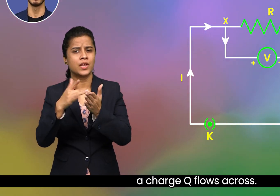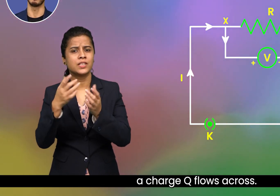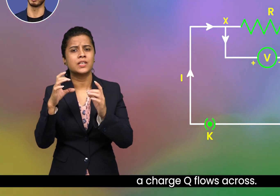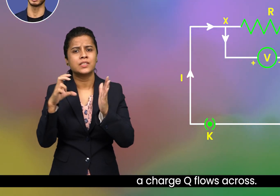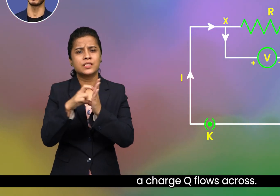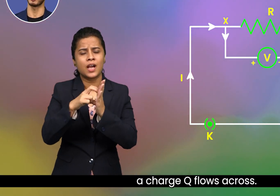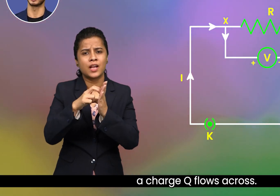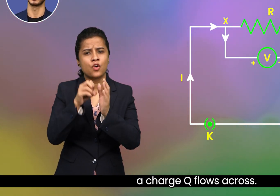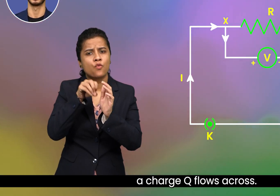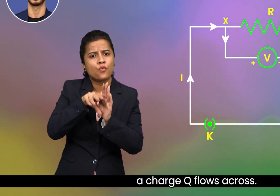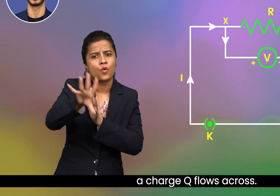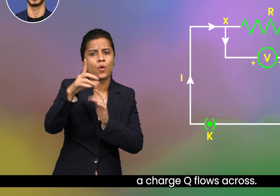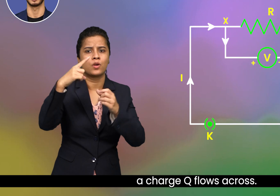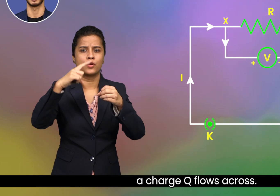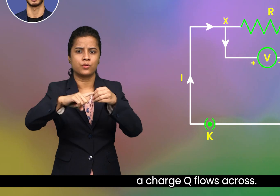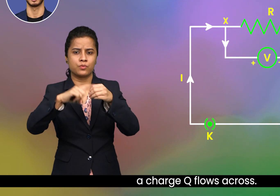Q flows across.